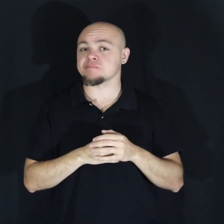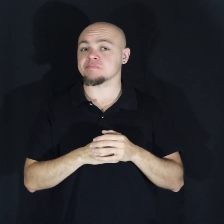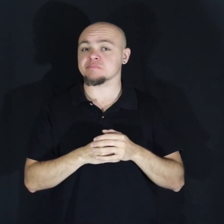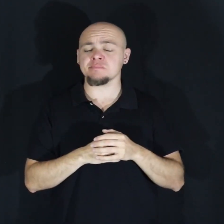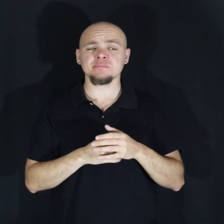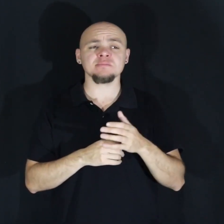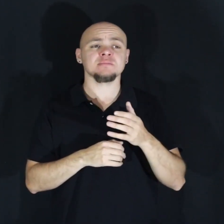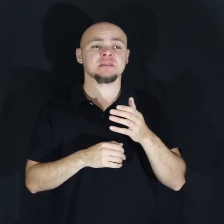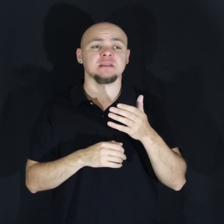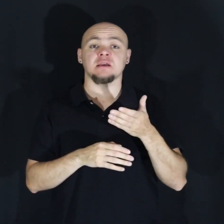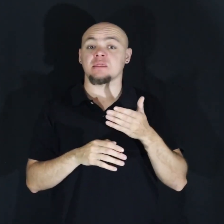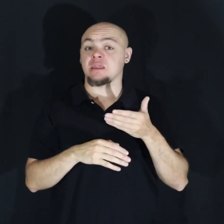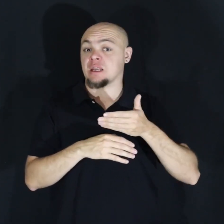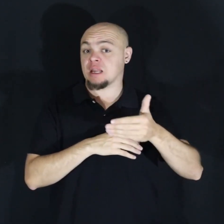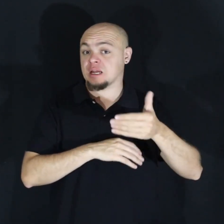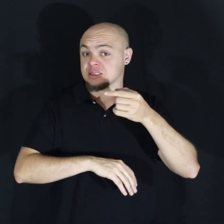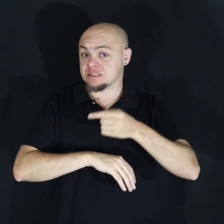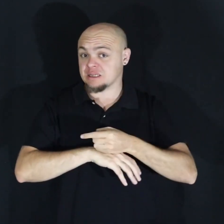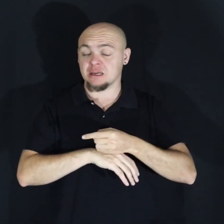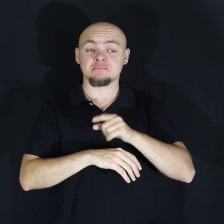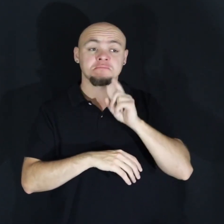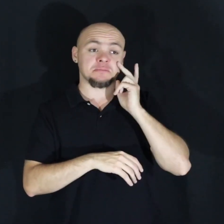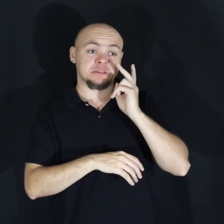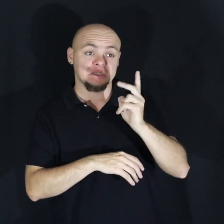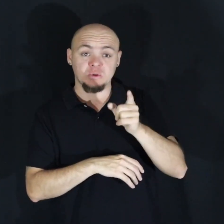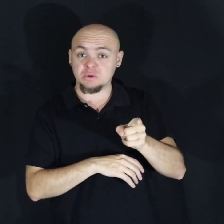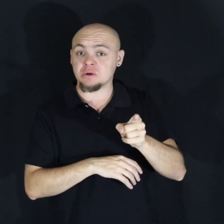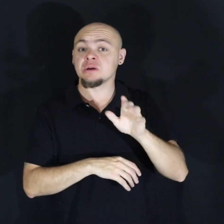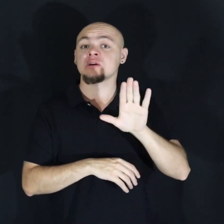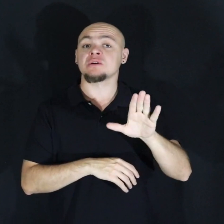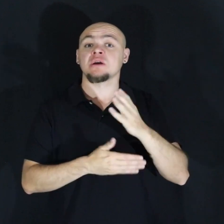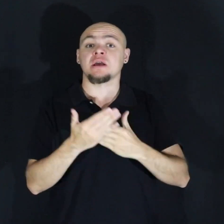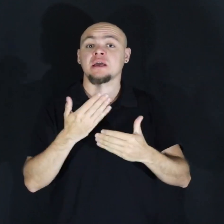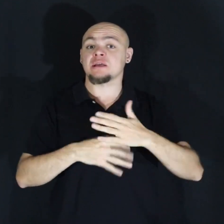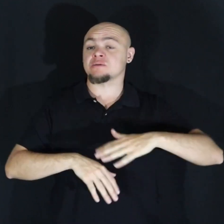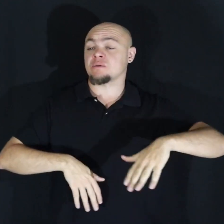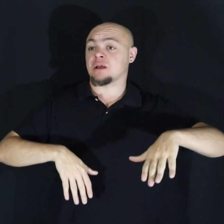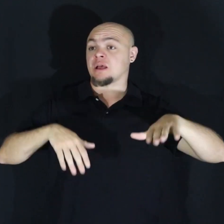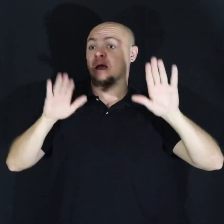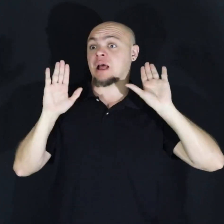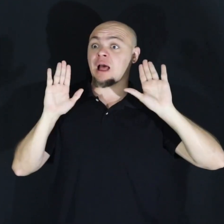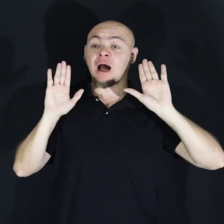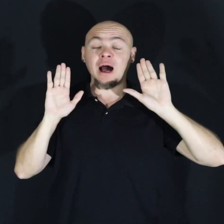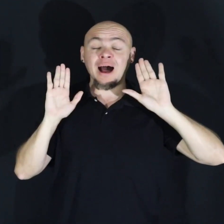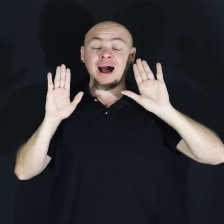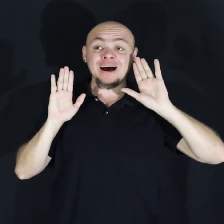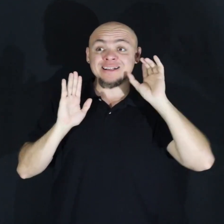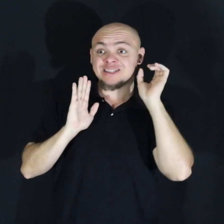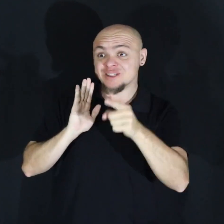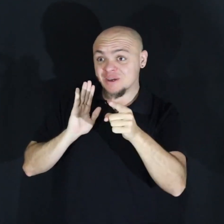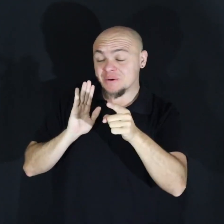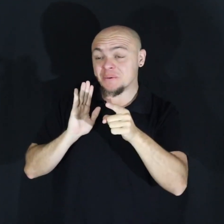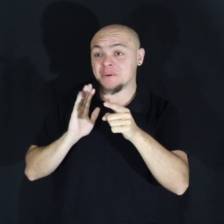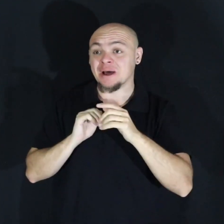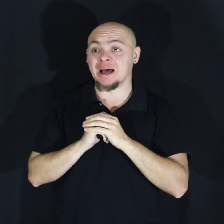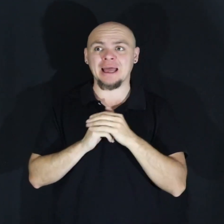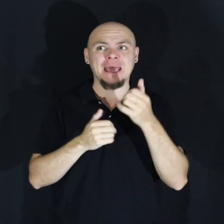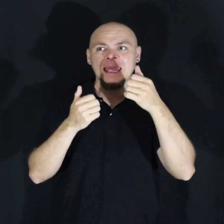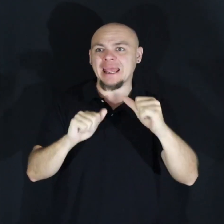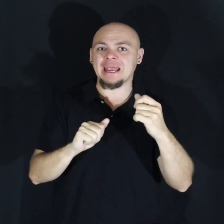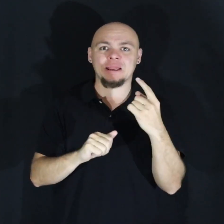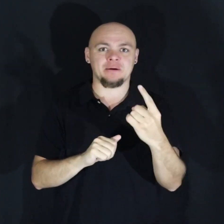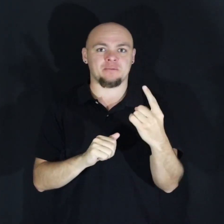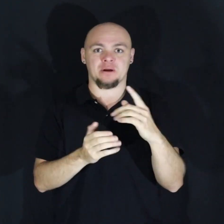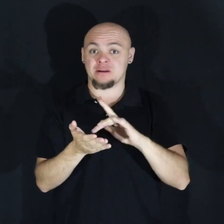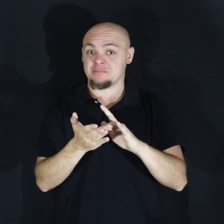I'll never forget the following day when I went to see her. She actually threw her arms in the air in her bed and was like, "It's you." Anybody who is a